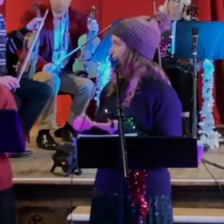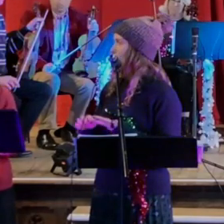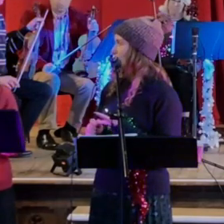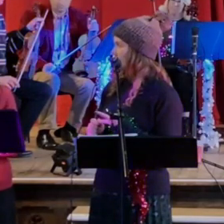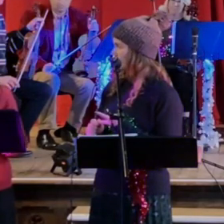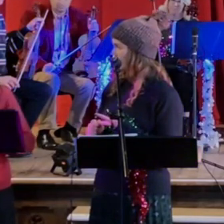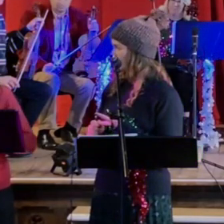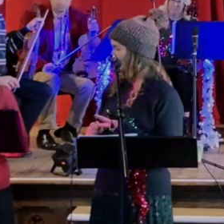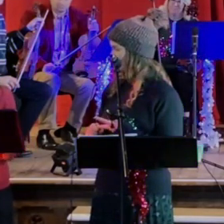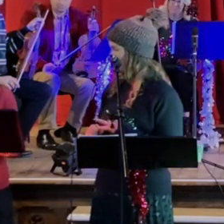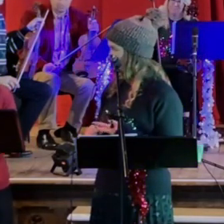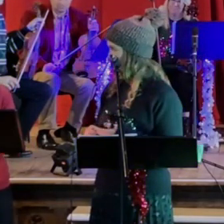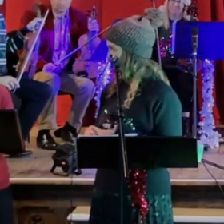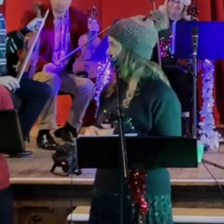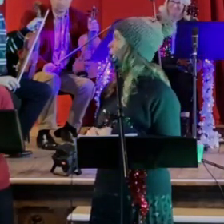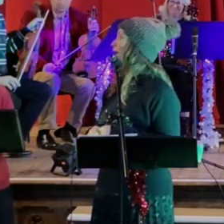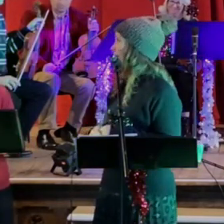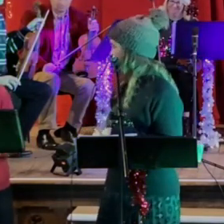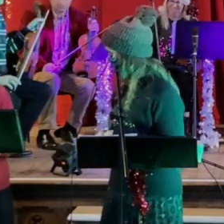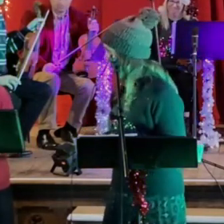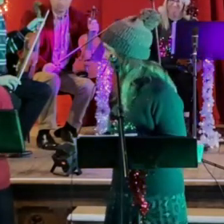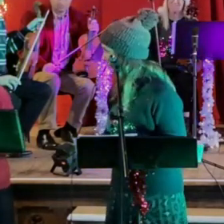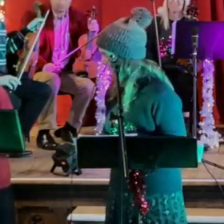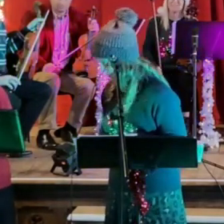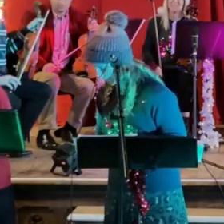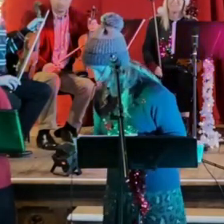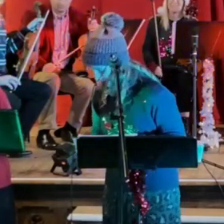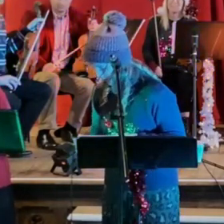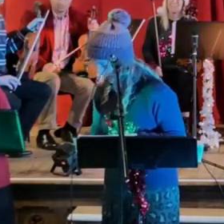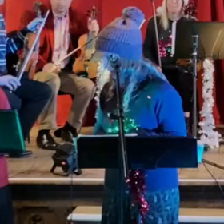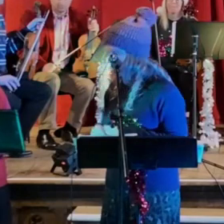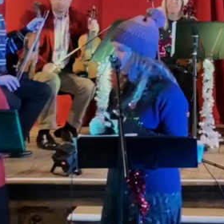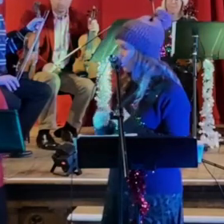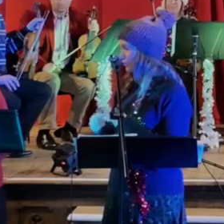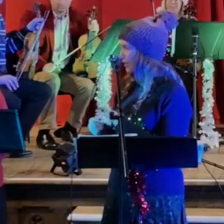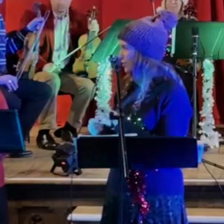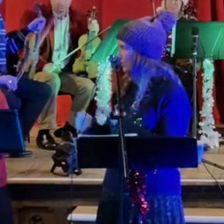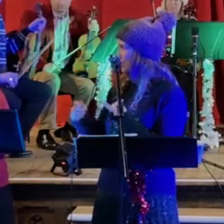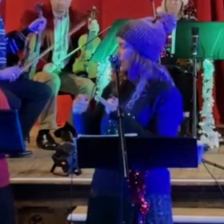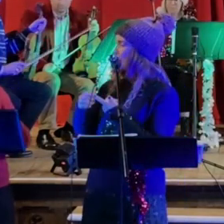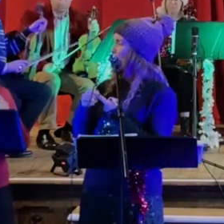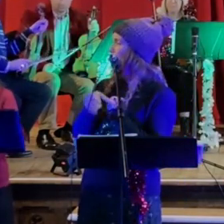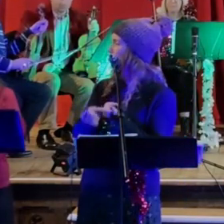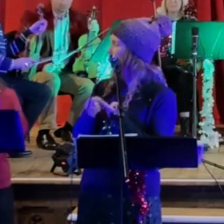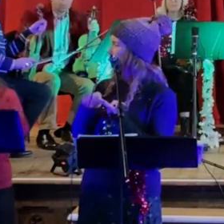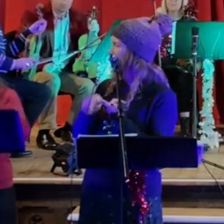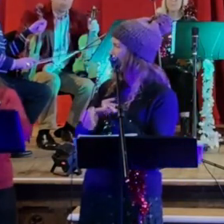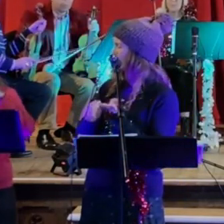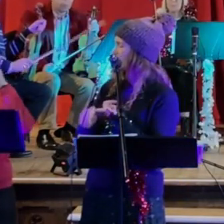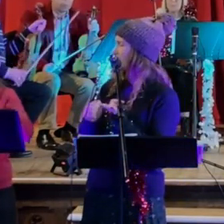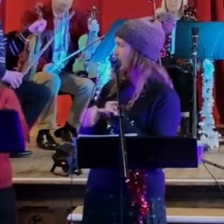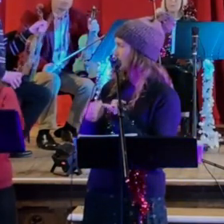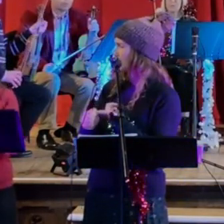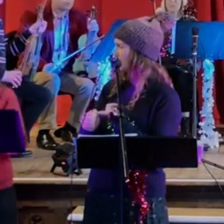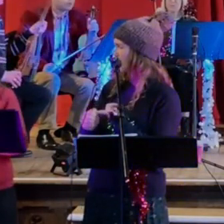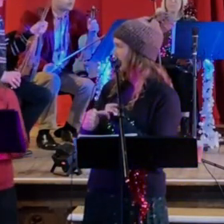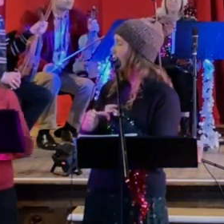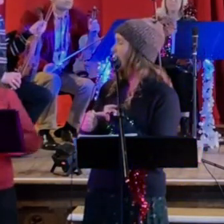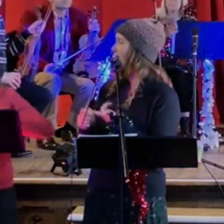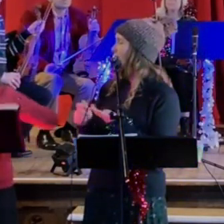bring it out here. Okay. I think that was all of it, wasn't it? Like so bring verses, us. So we it? Say, "We that's all right. like figgy pudding." And then, "So